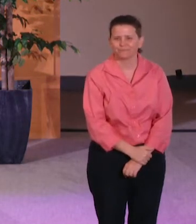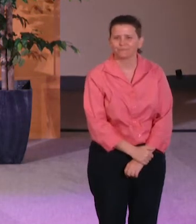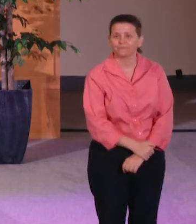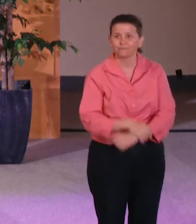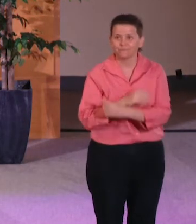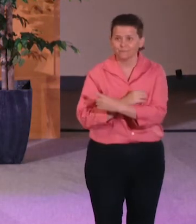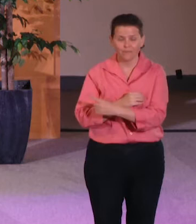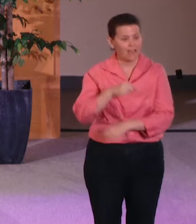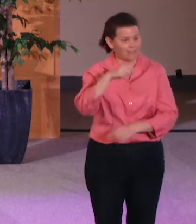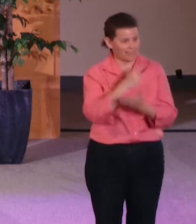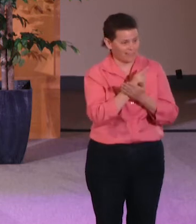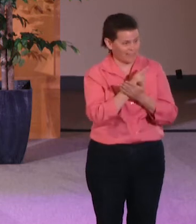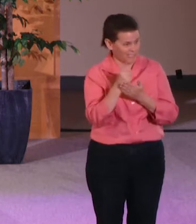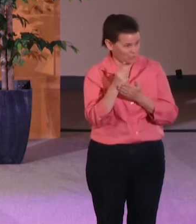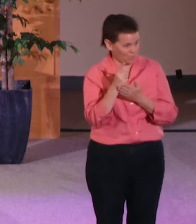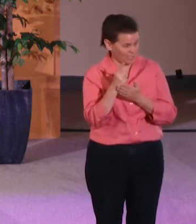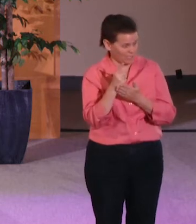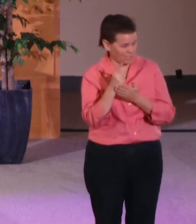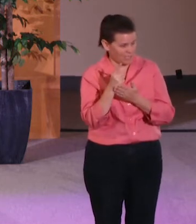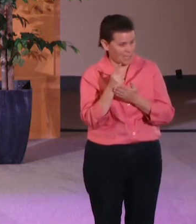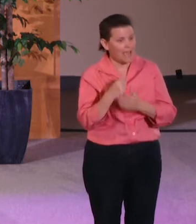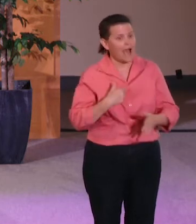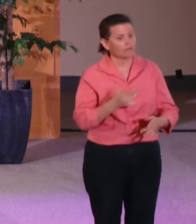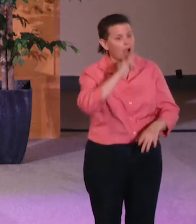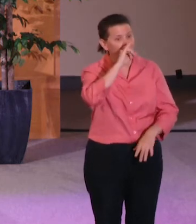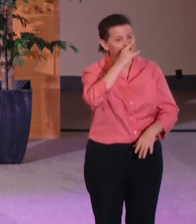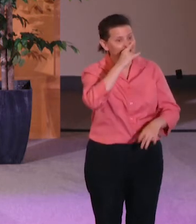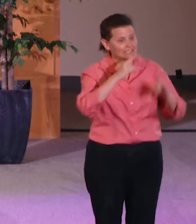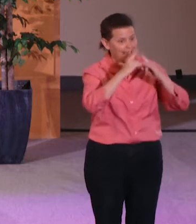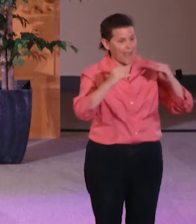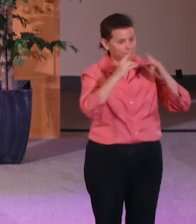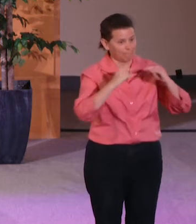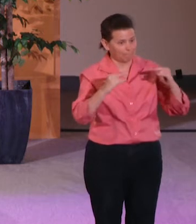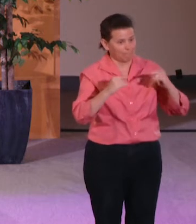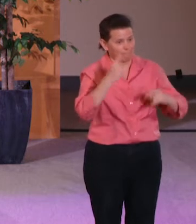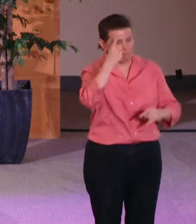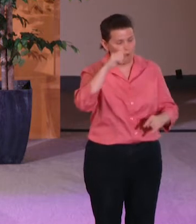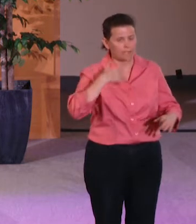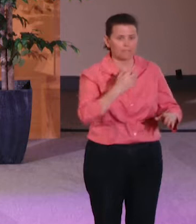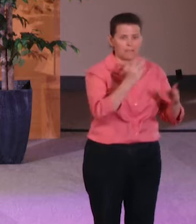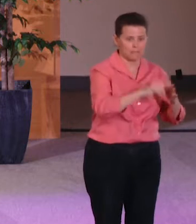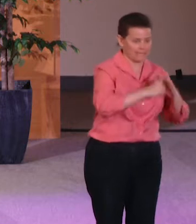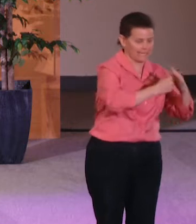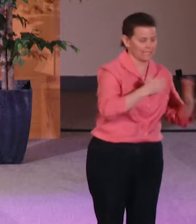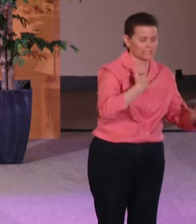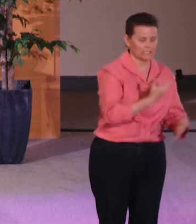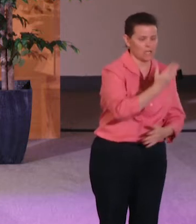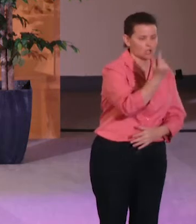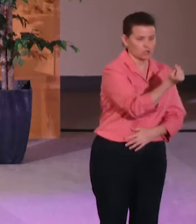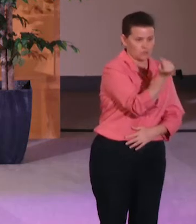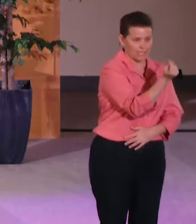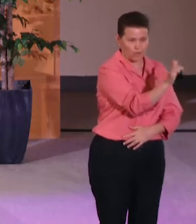So this week is the week for our kids' camp. It's going to begin on Tuesday, the 21st, and go through June